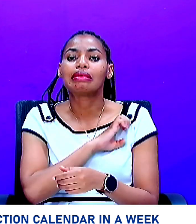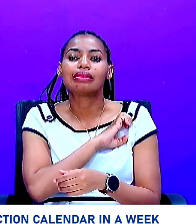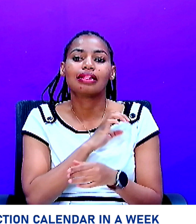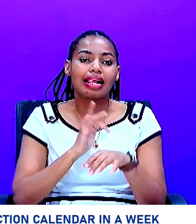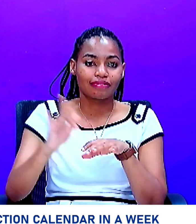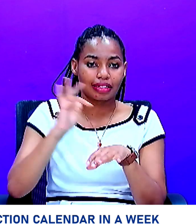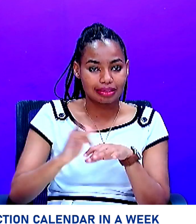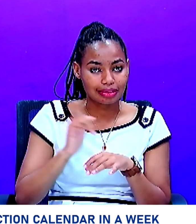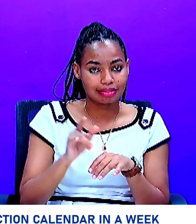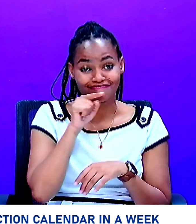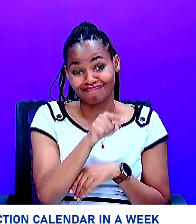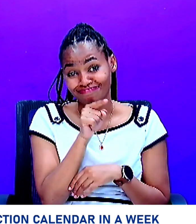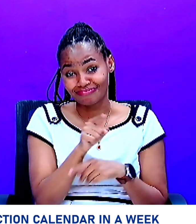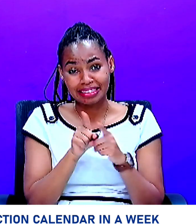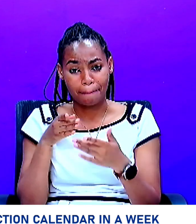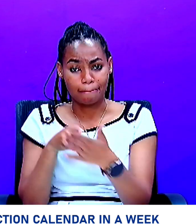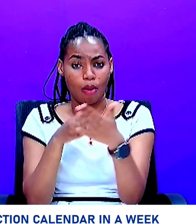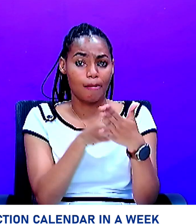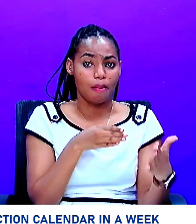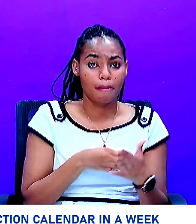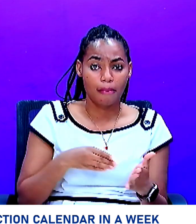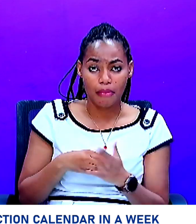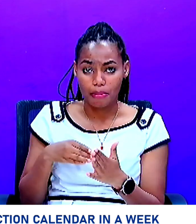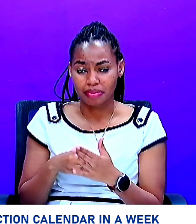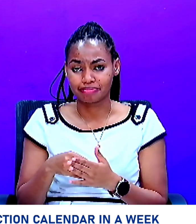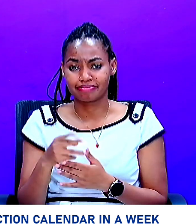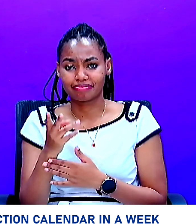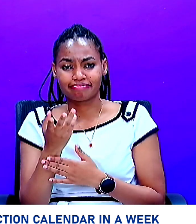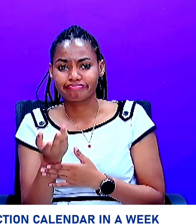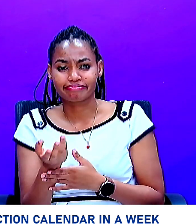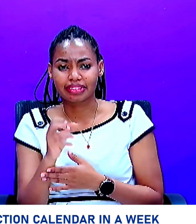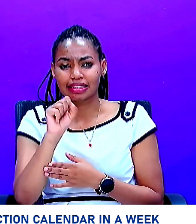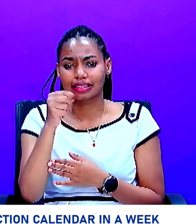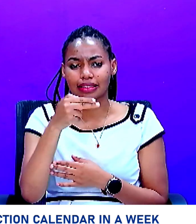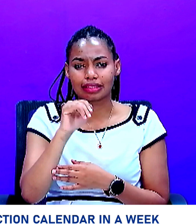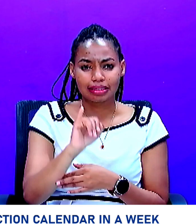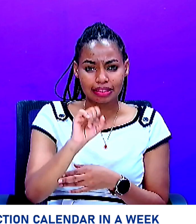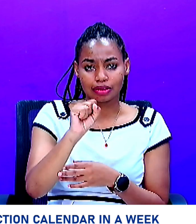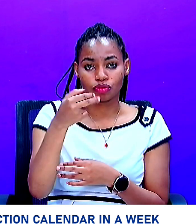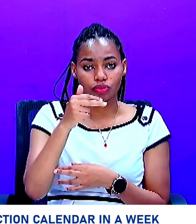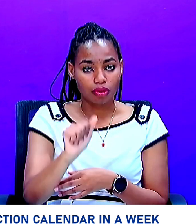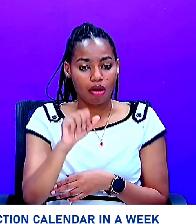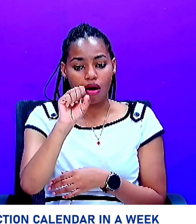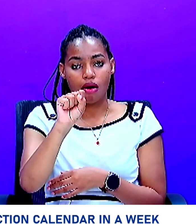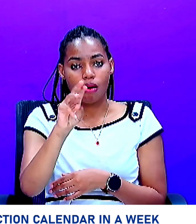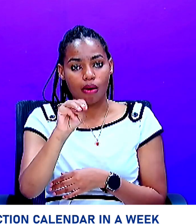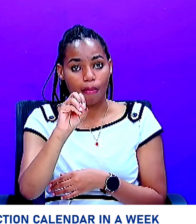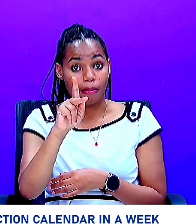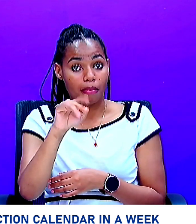frustration over the inability to effectively enforce the ban of shisha smoking despite acknowledging